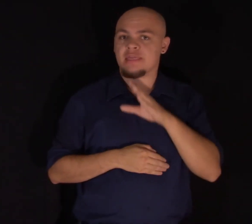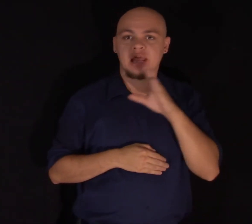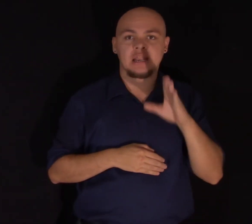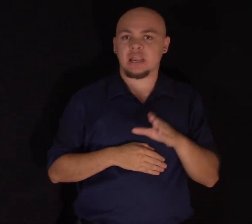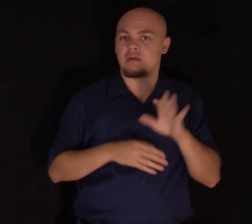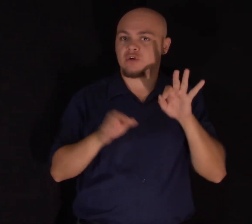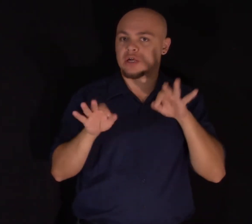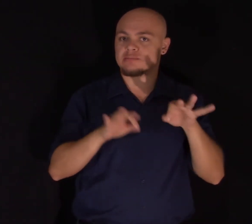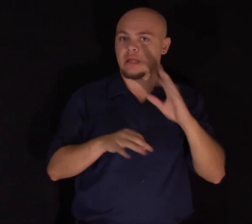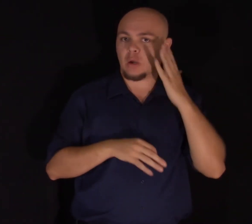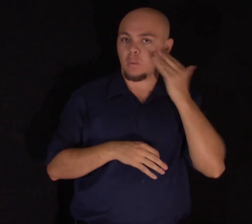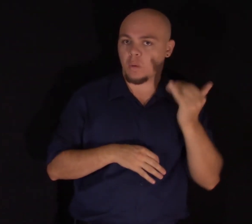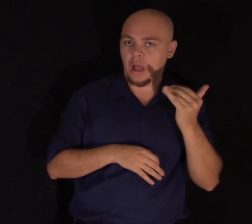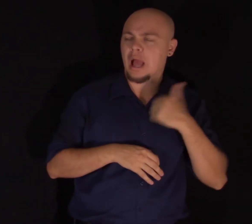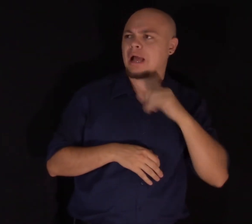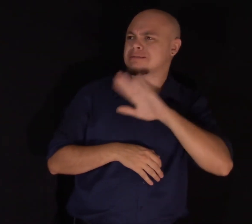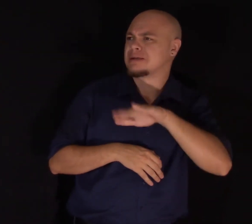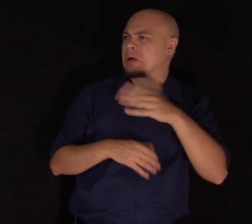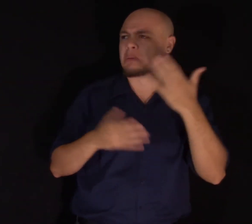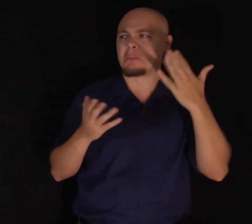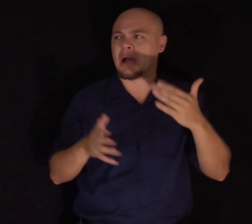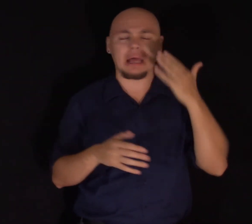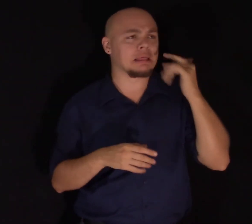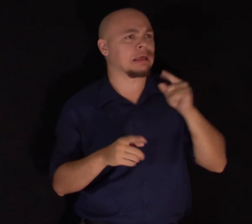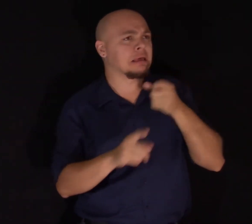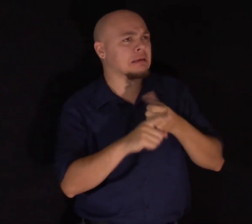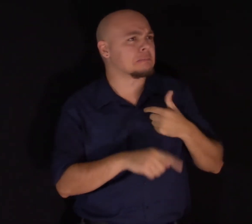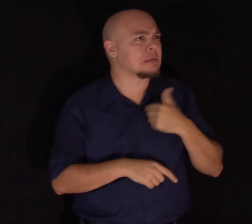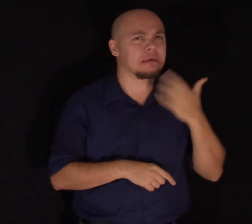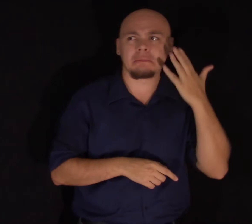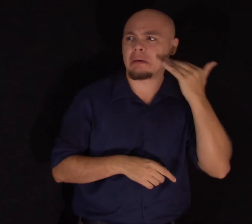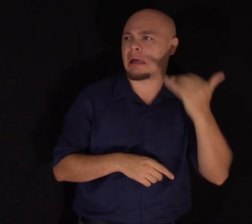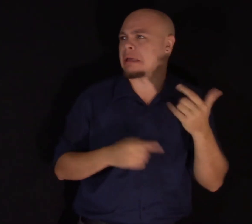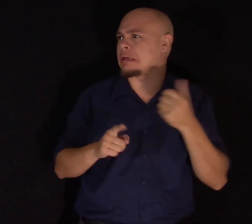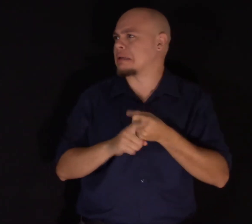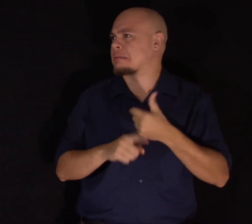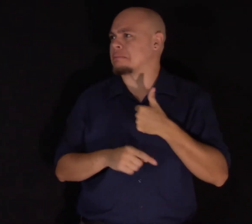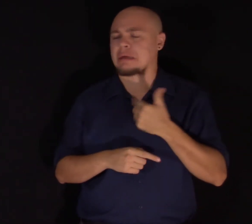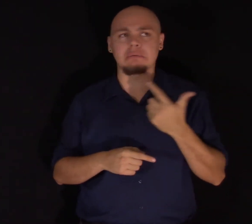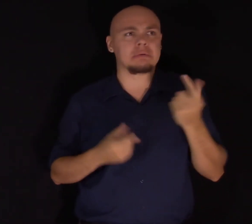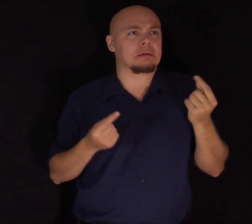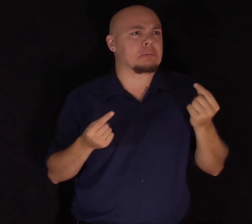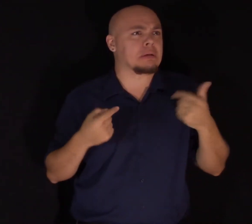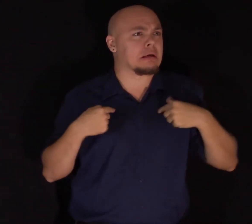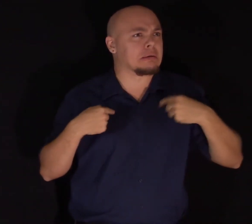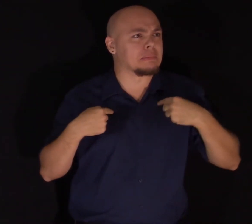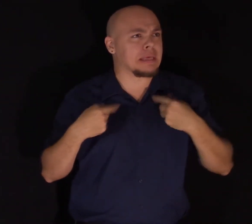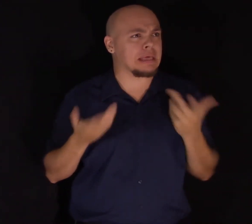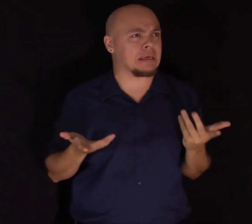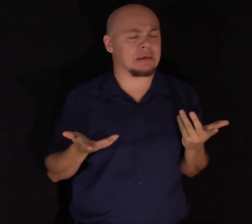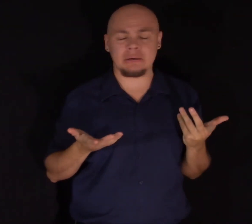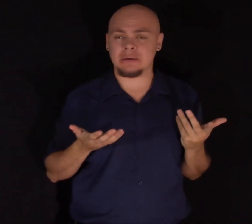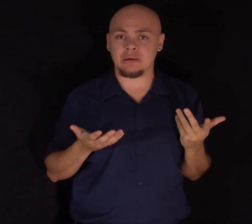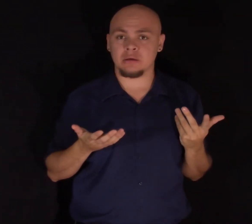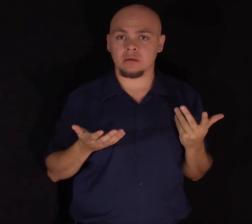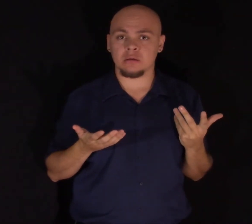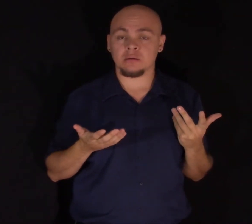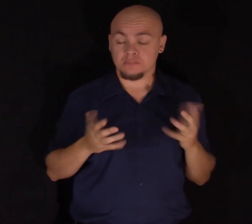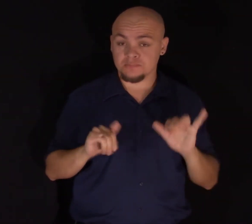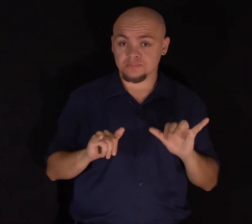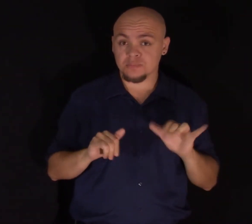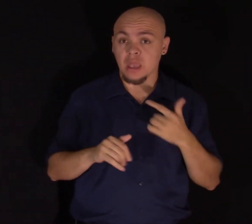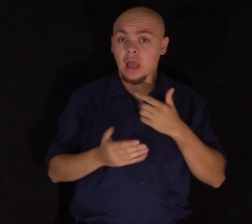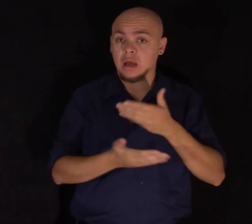explained why, even though I kept asking, why are they hitting me? Why are they hitting me? What had I done wrong? When I